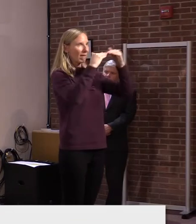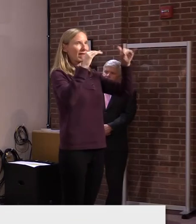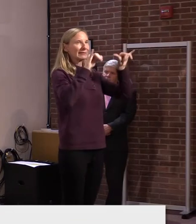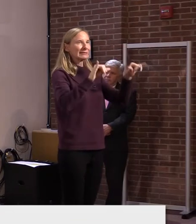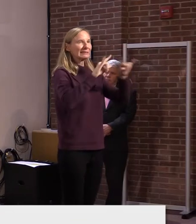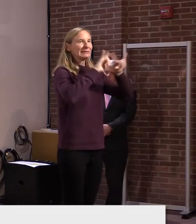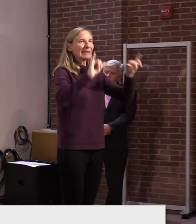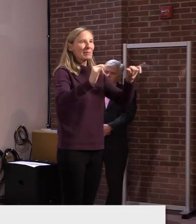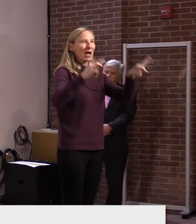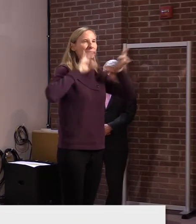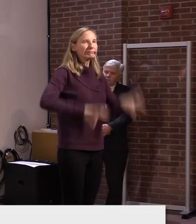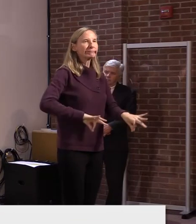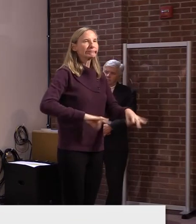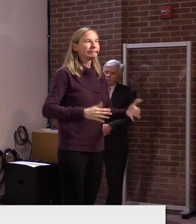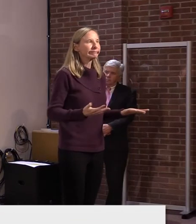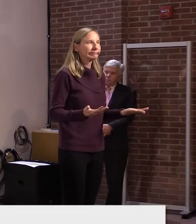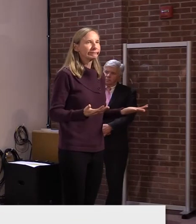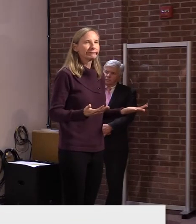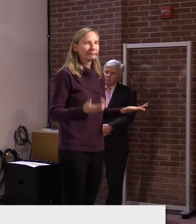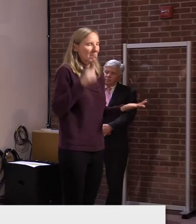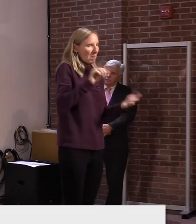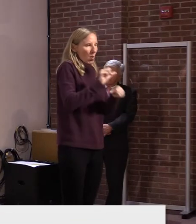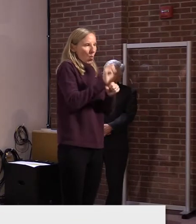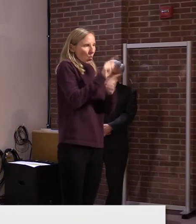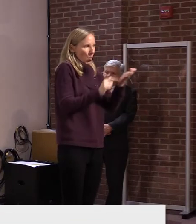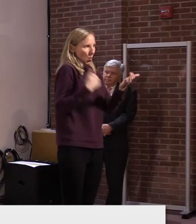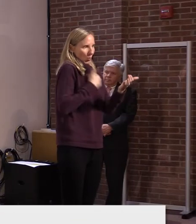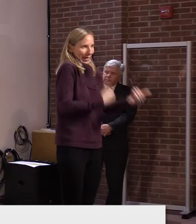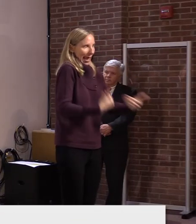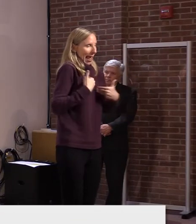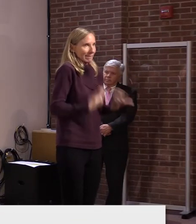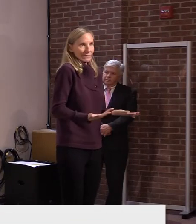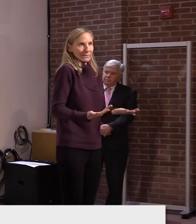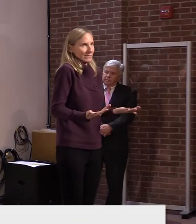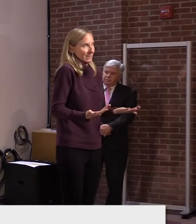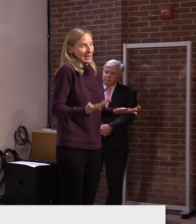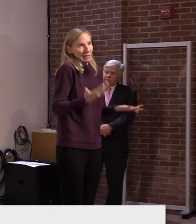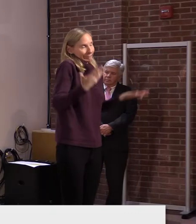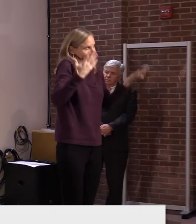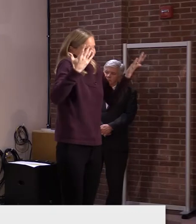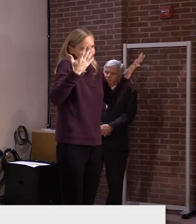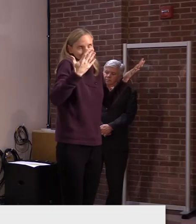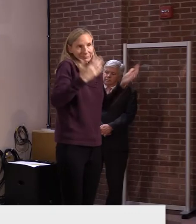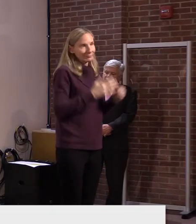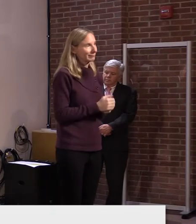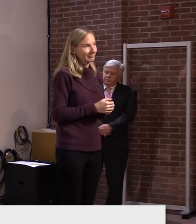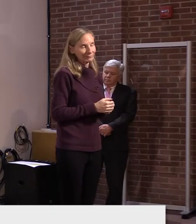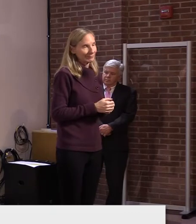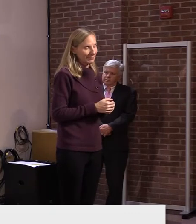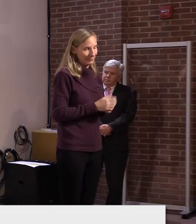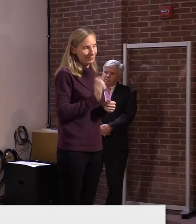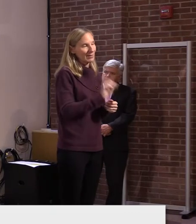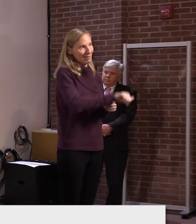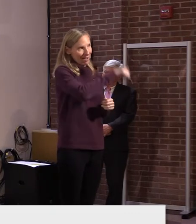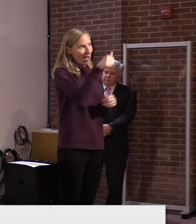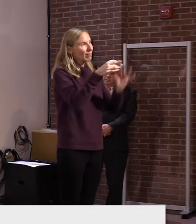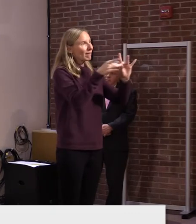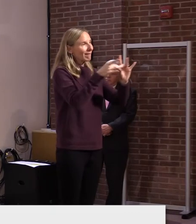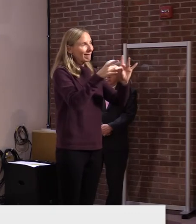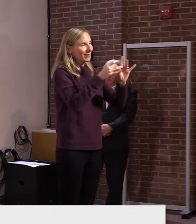we're going to have to figure that out, just, you know, working with what we have to a certain extent. But I think the other aspect, as I mentioned in my remarks today,